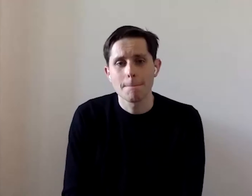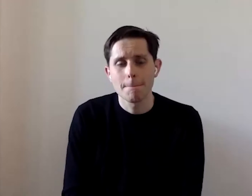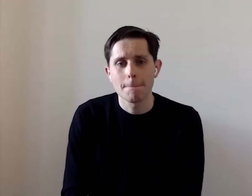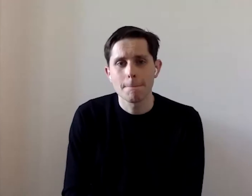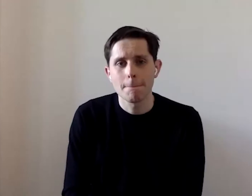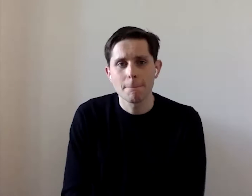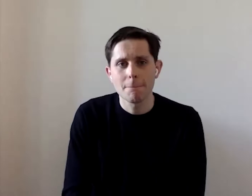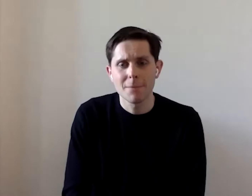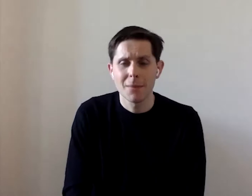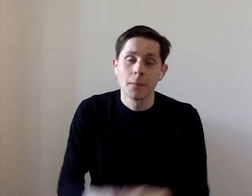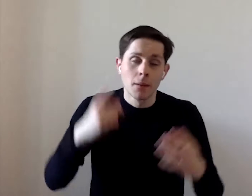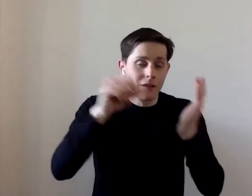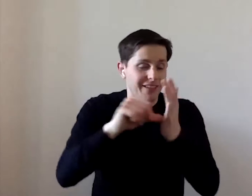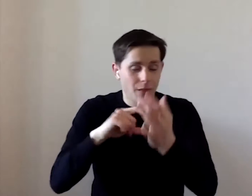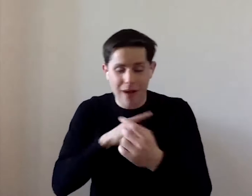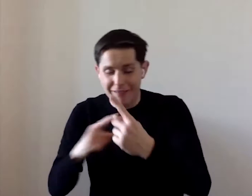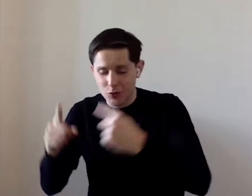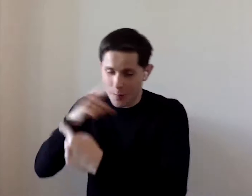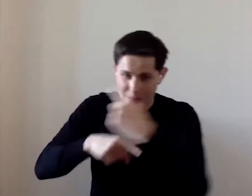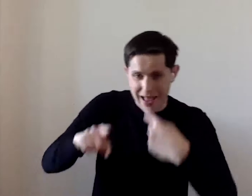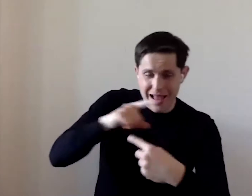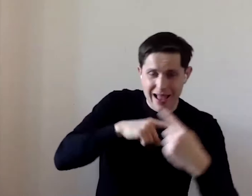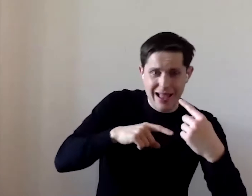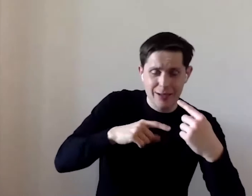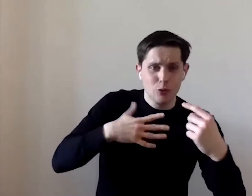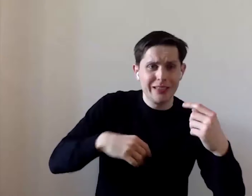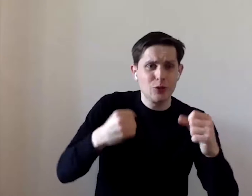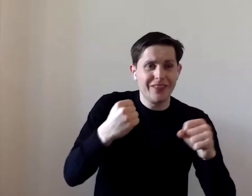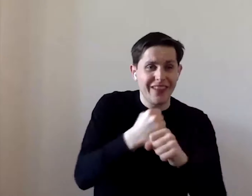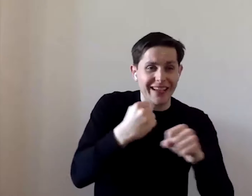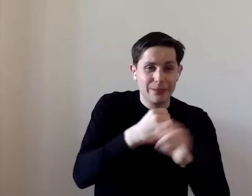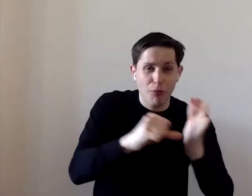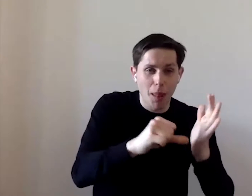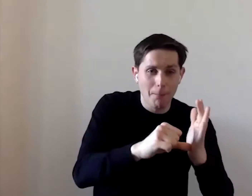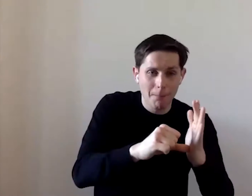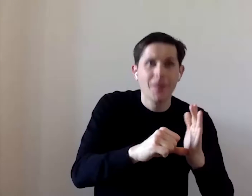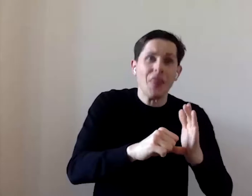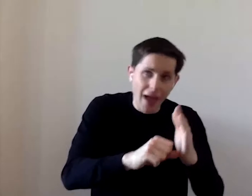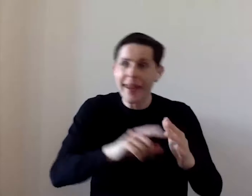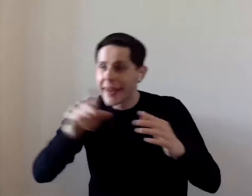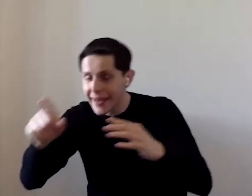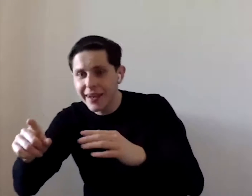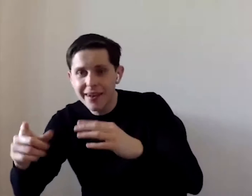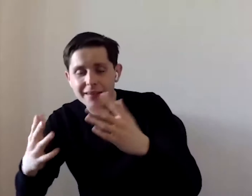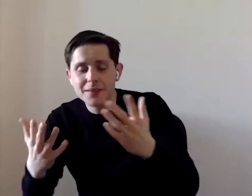It's a difficult argument, because in one sense you can't really confidently tell them that until you've